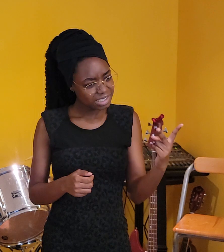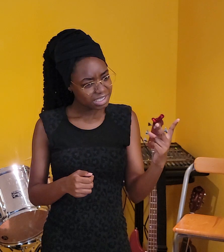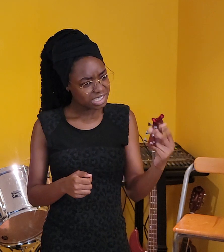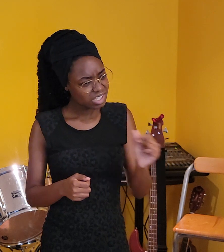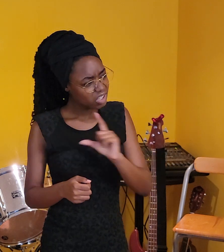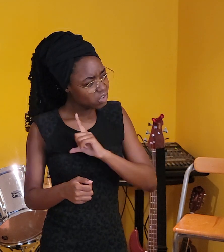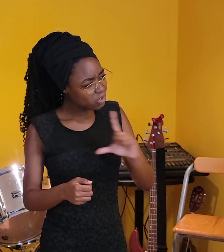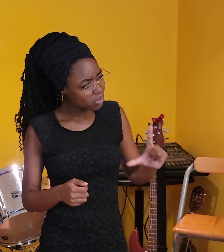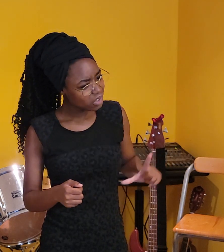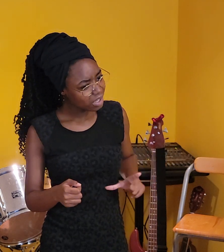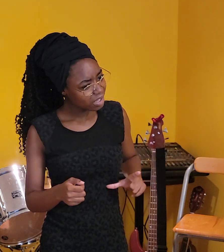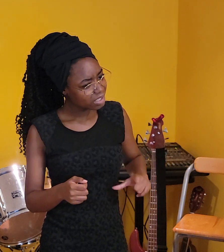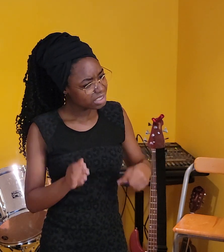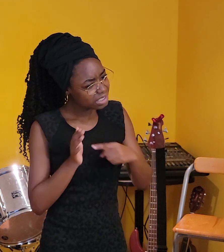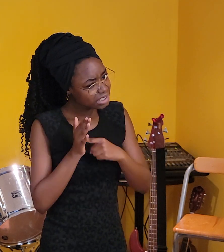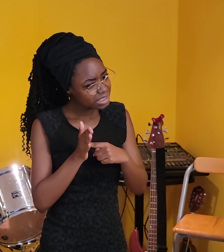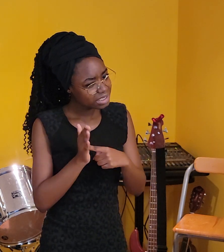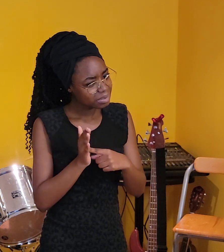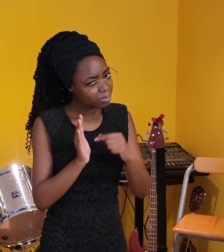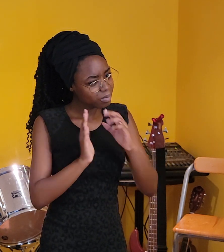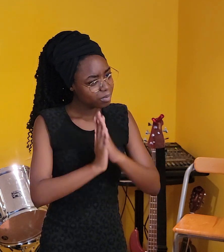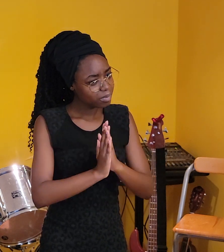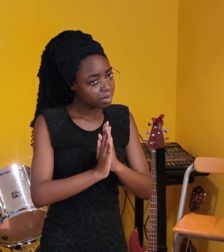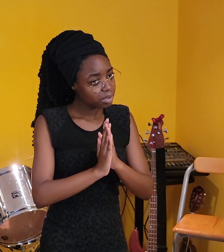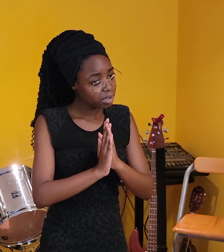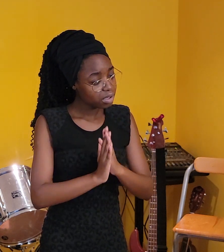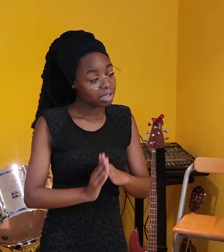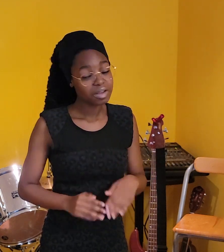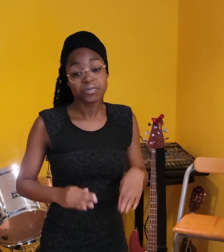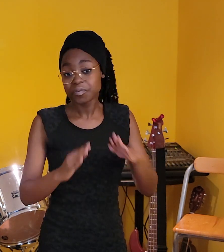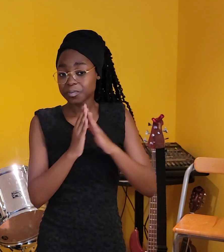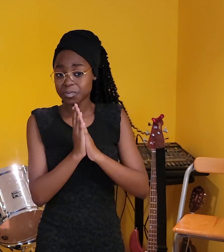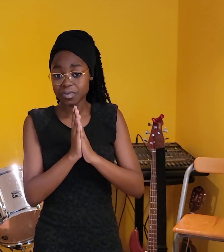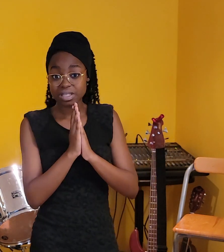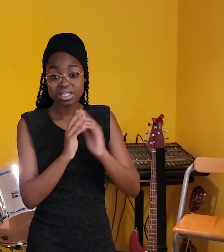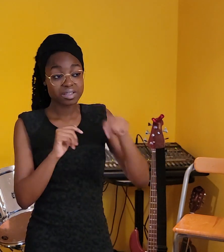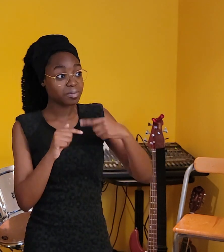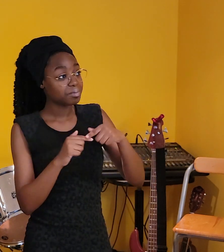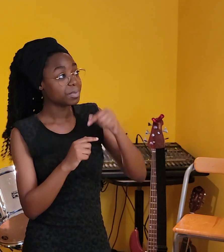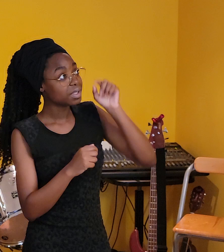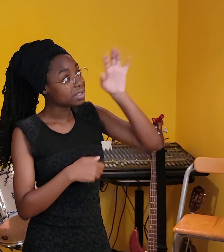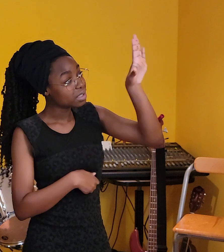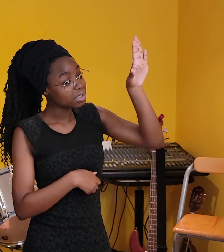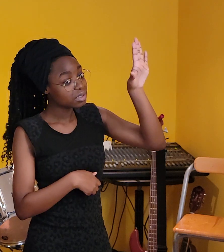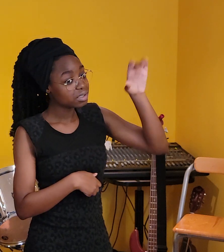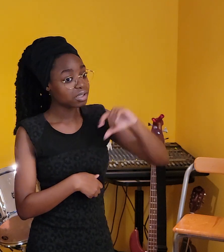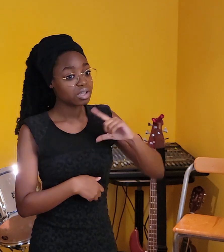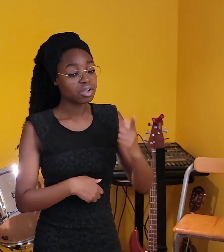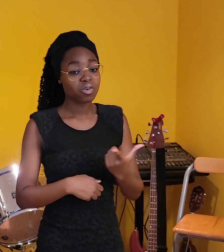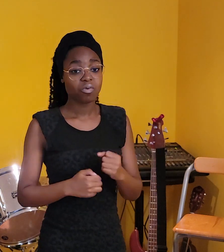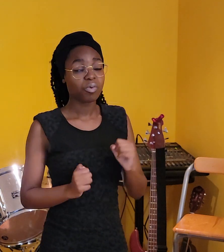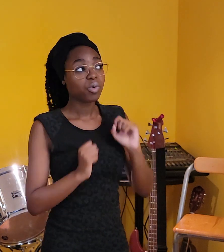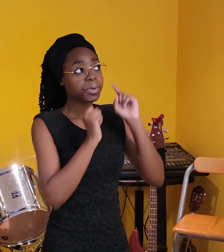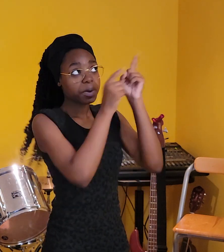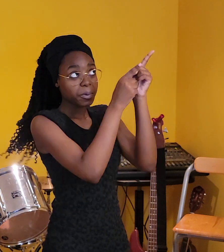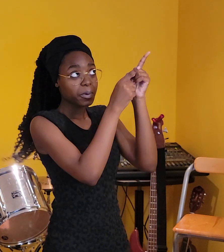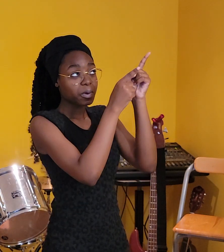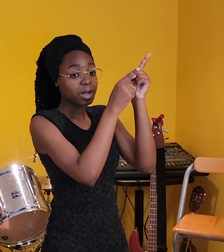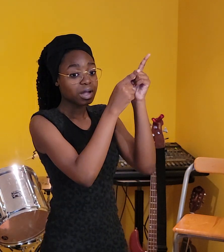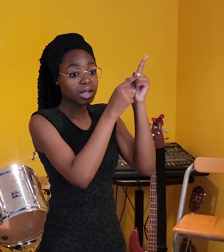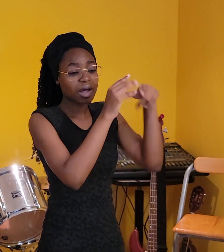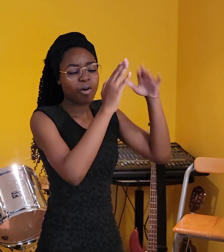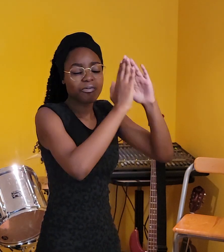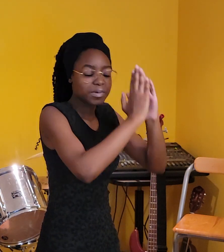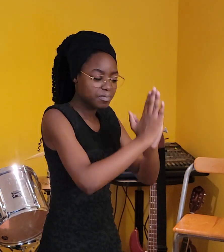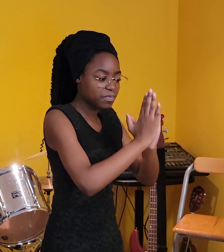us? Prayer is about him. So when we go to God in prayer, let us first remember that he